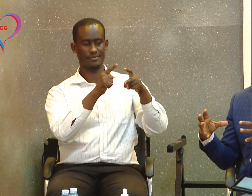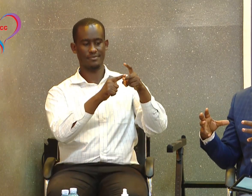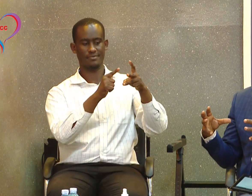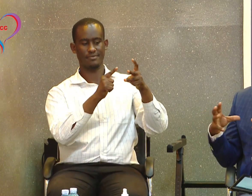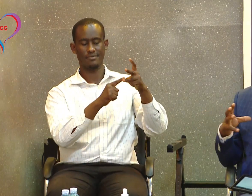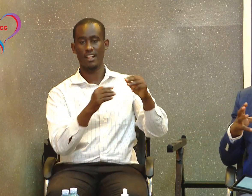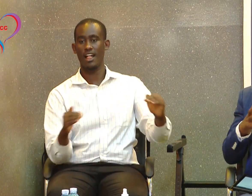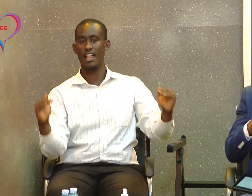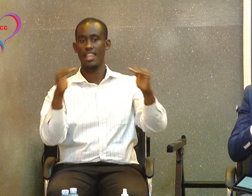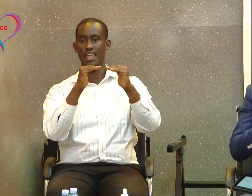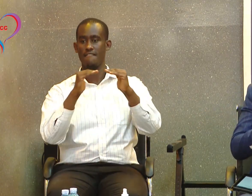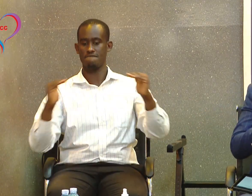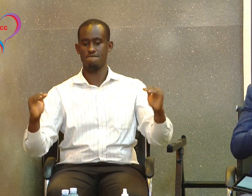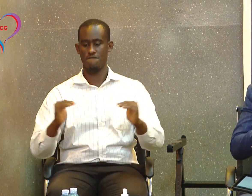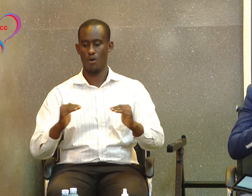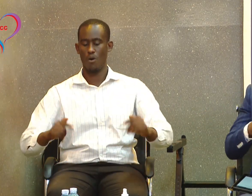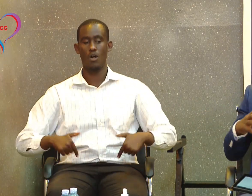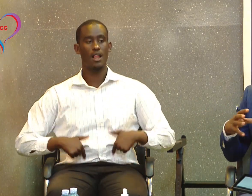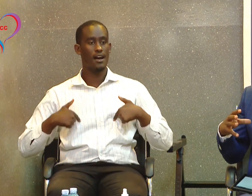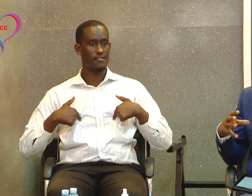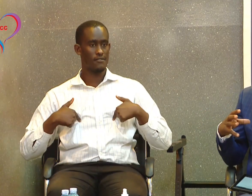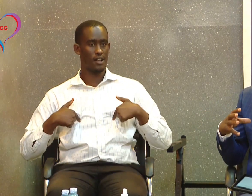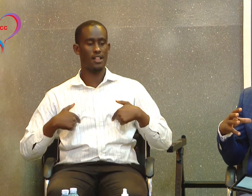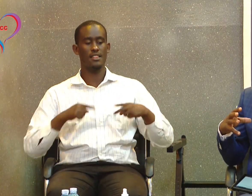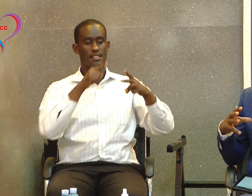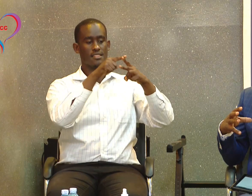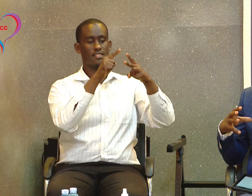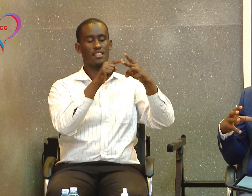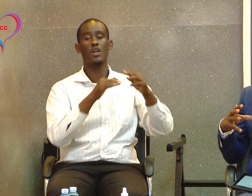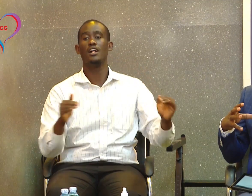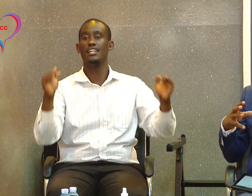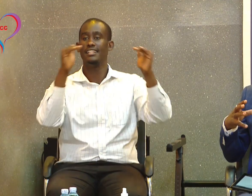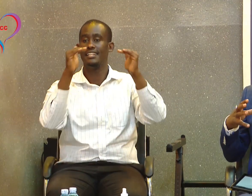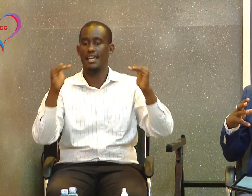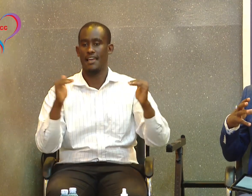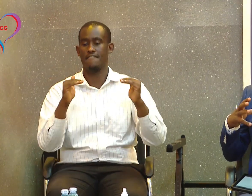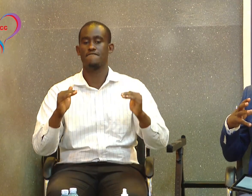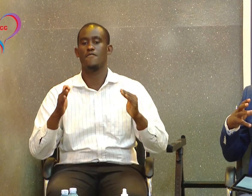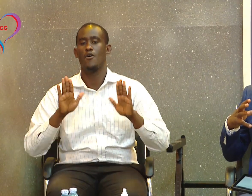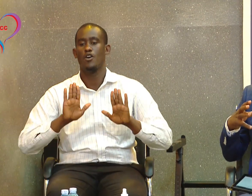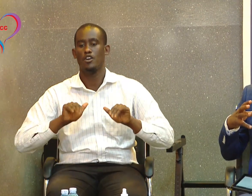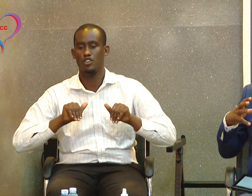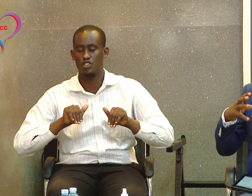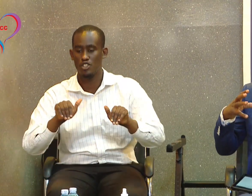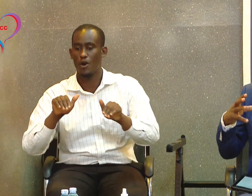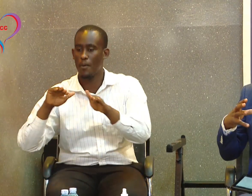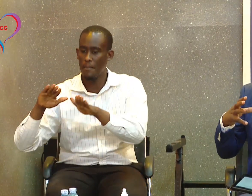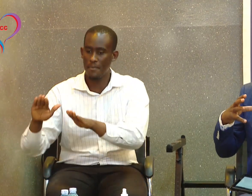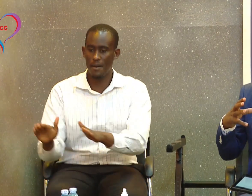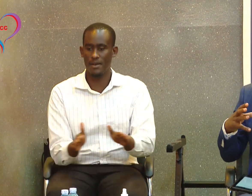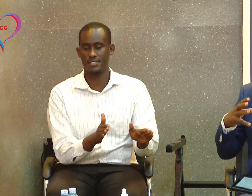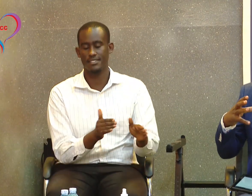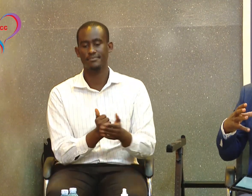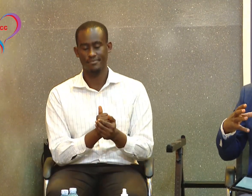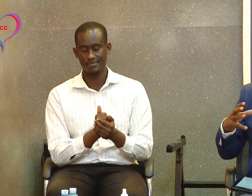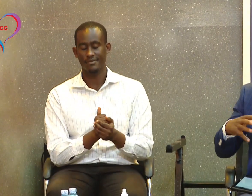life. Those are the three levels of your purpose. There is a stage where